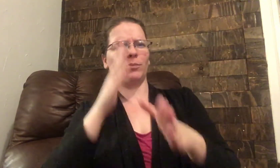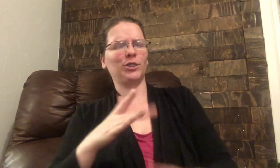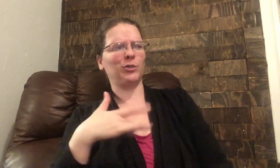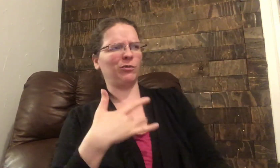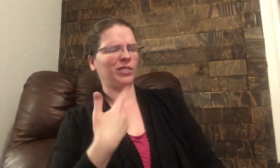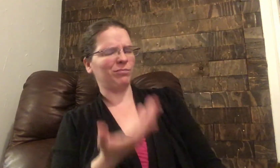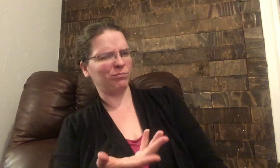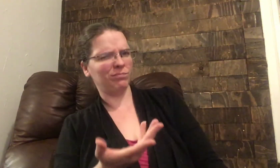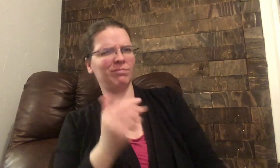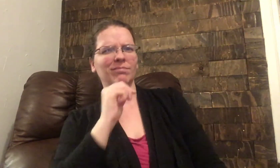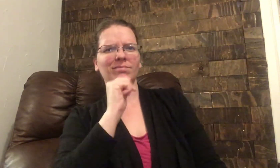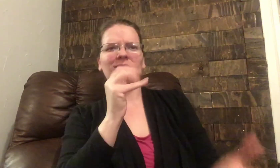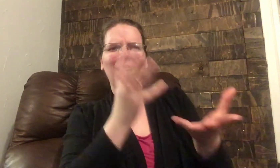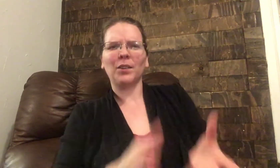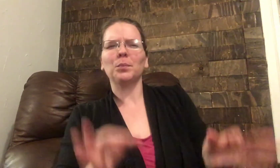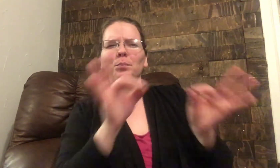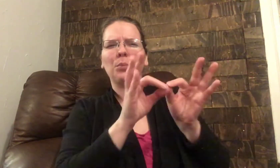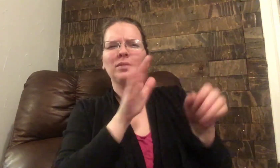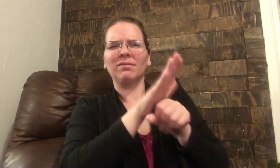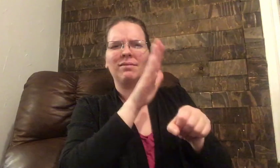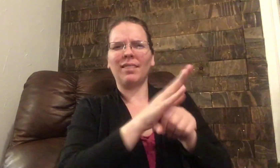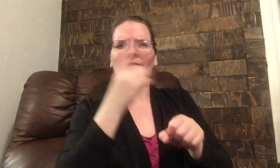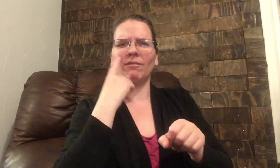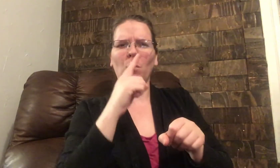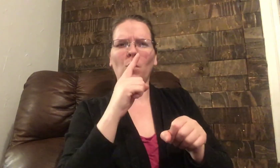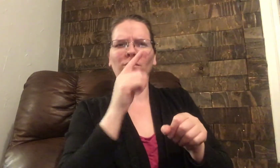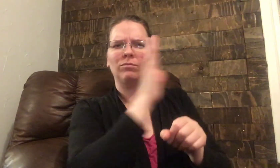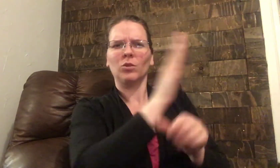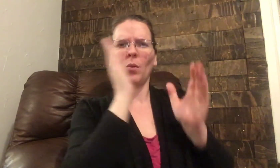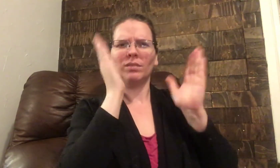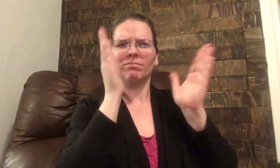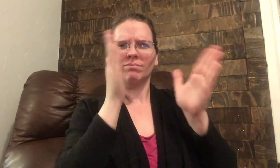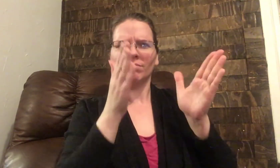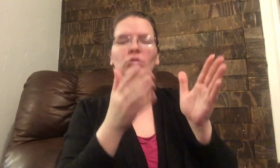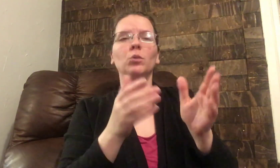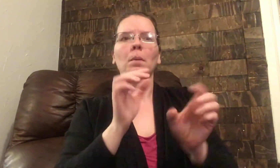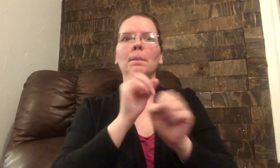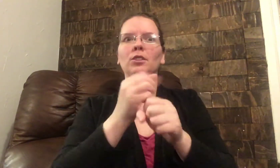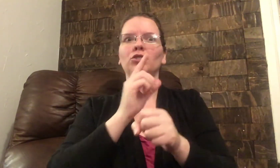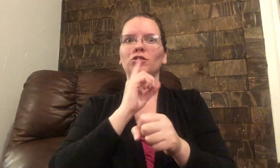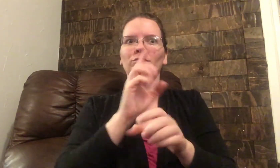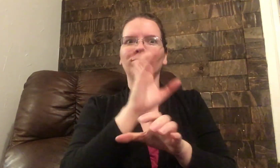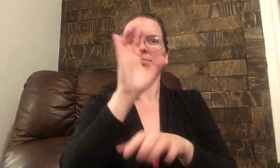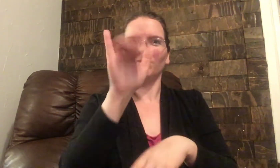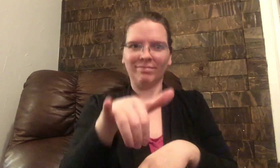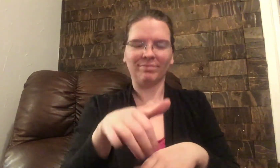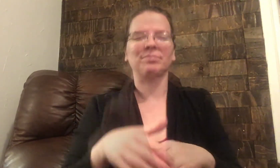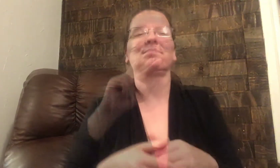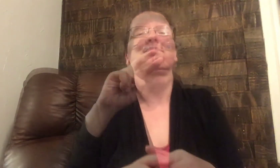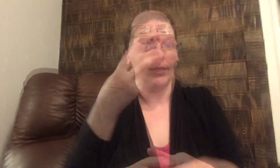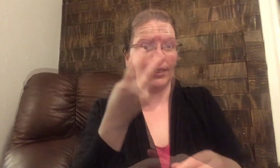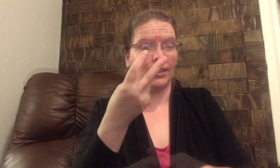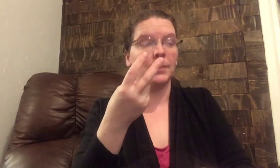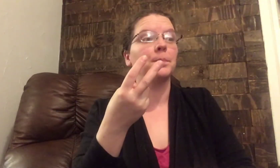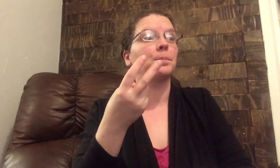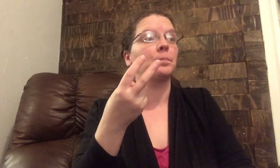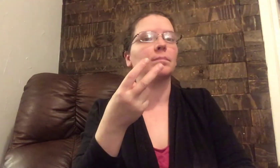look away, a deaf person feels that they are not valued enough for you to pay attention. So make sure you do that.